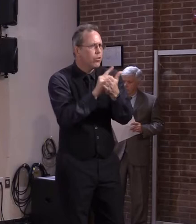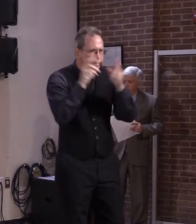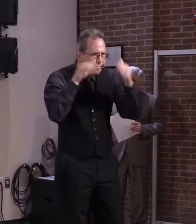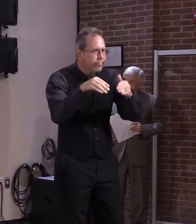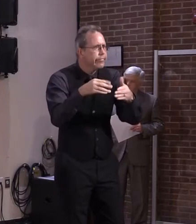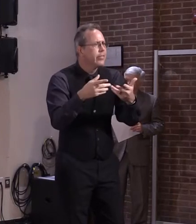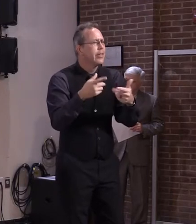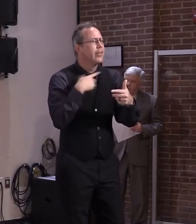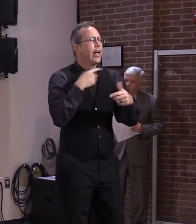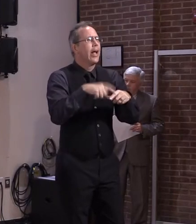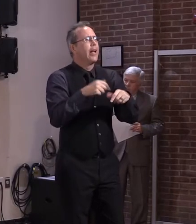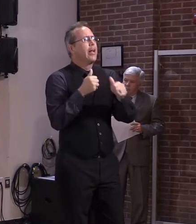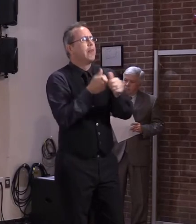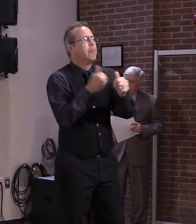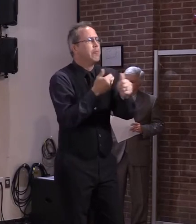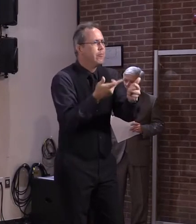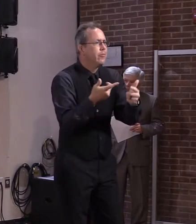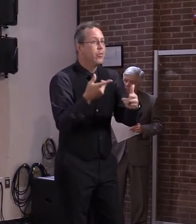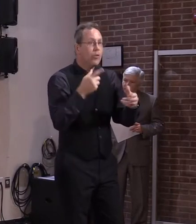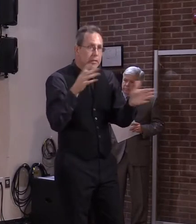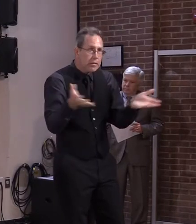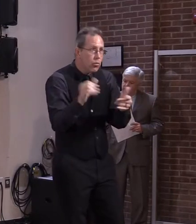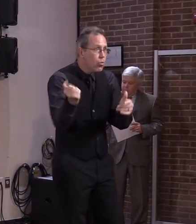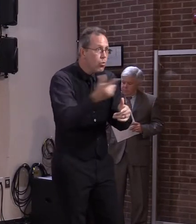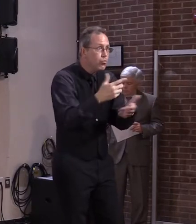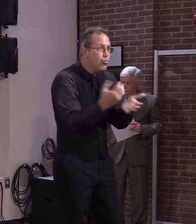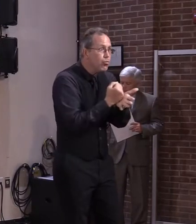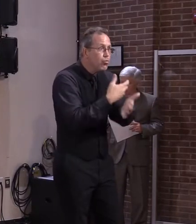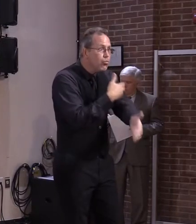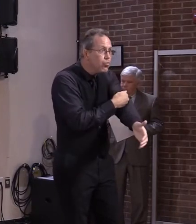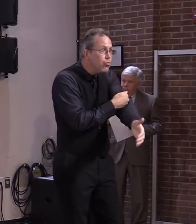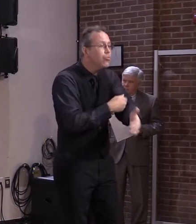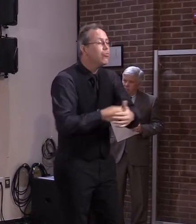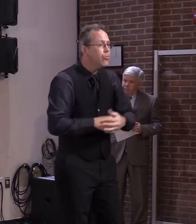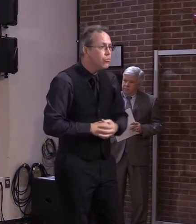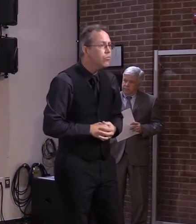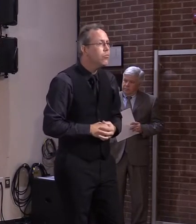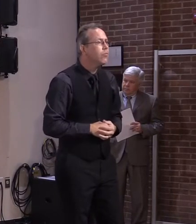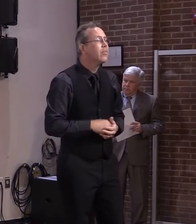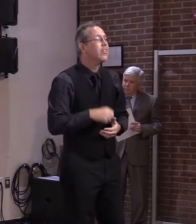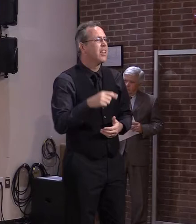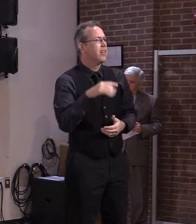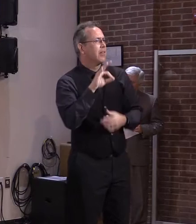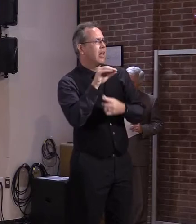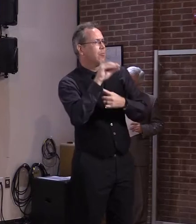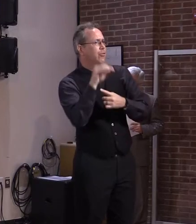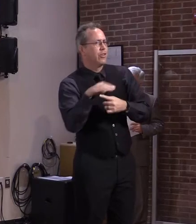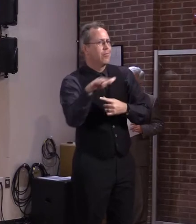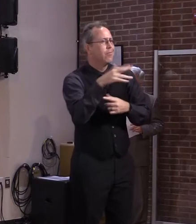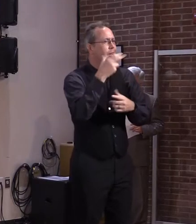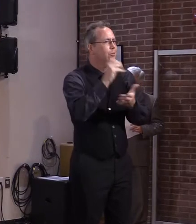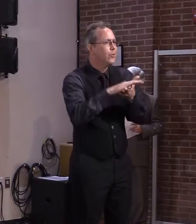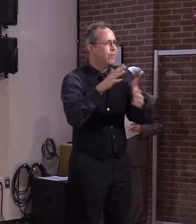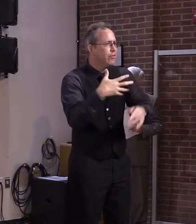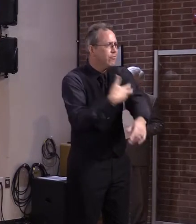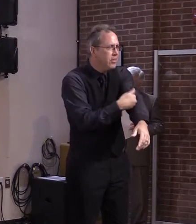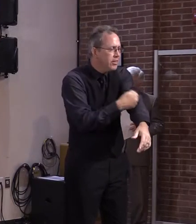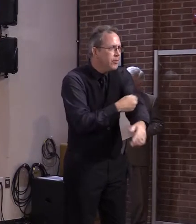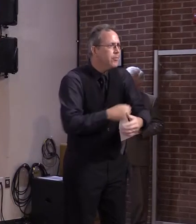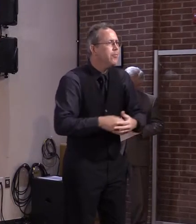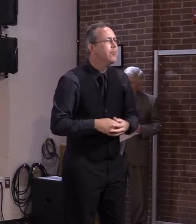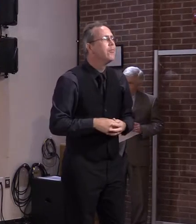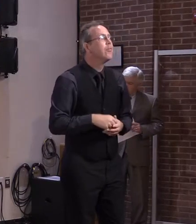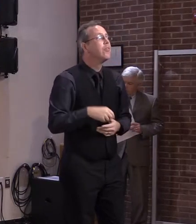of over 90%. We also heard from school nurses in the Champlain Valley region about contact tracing and the impact on the education of